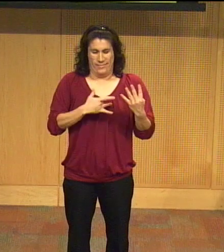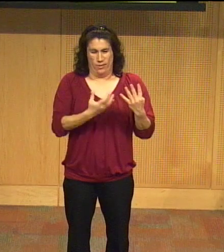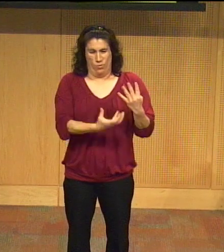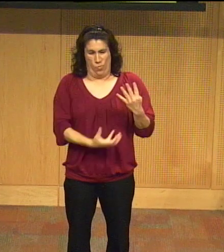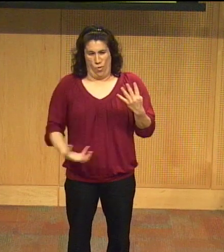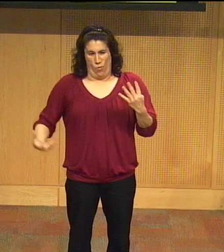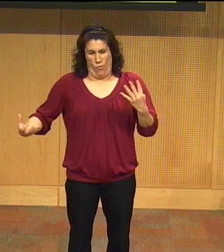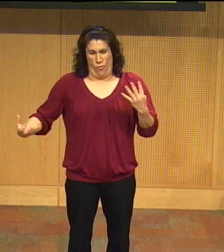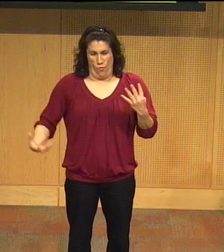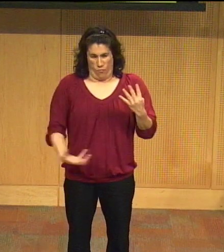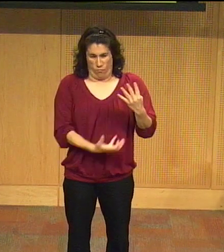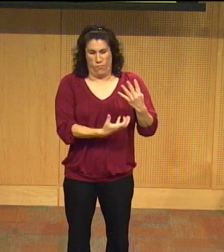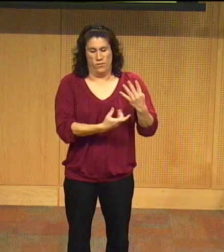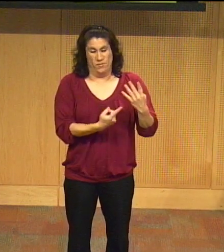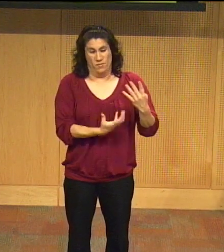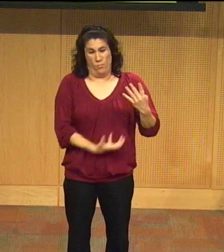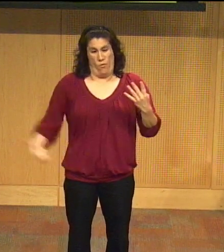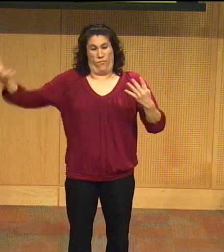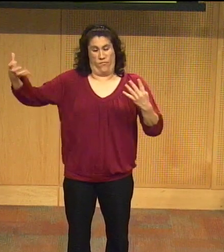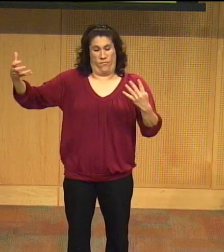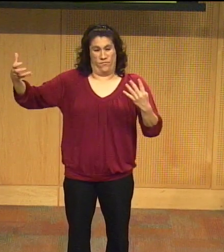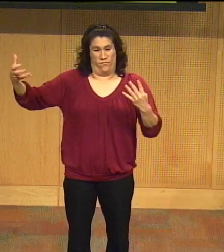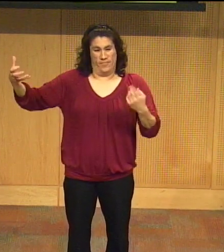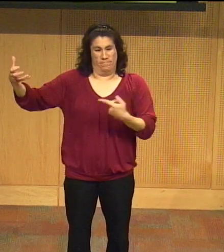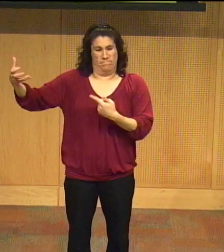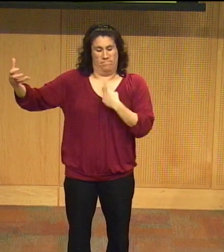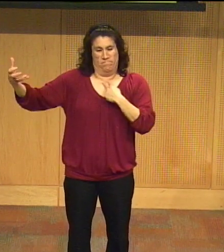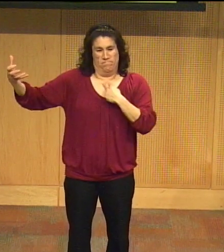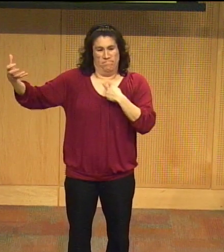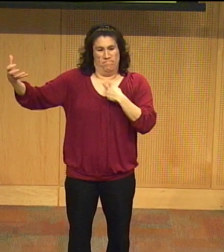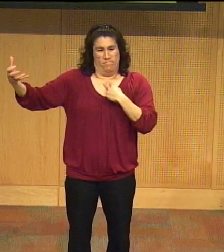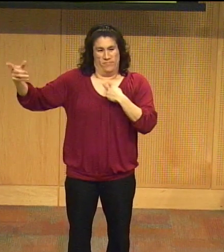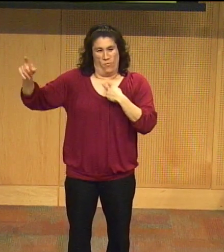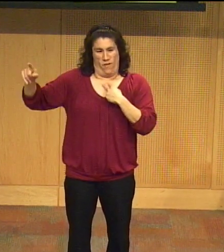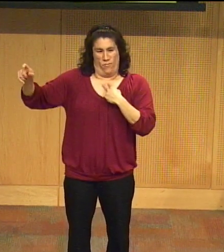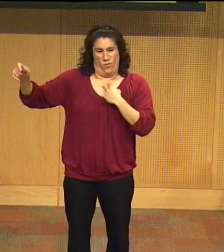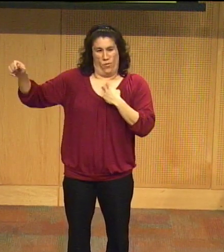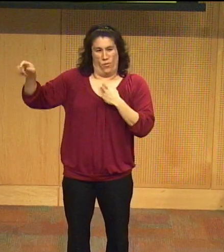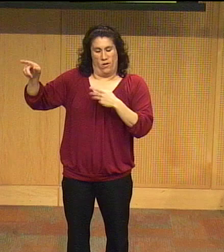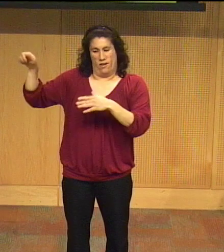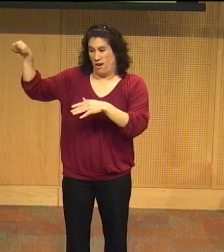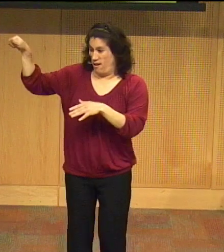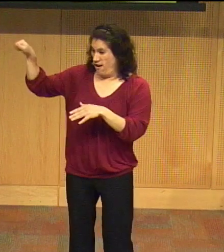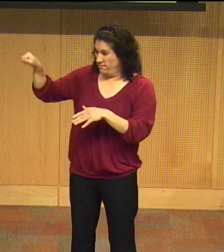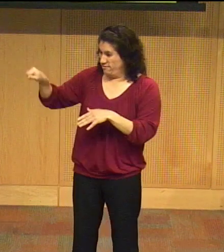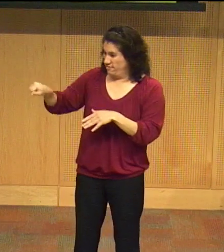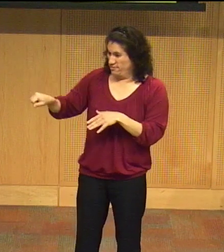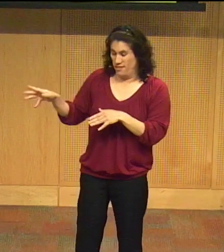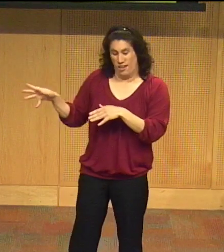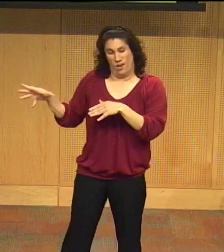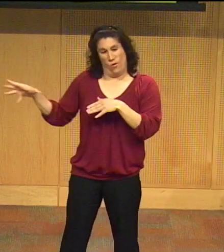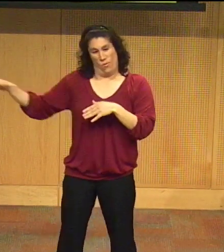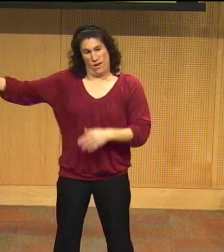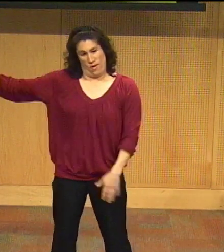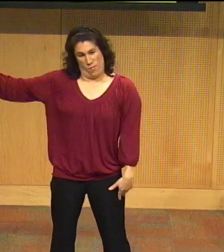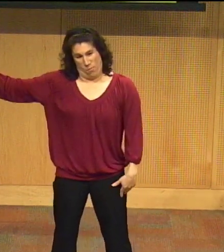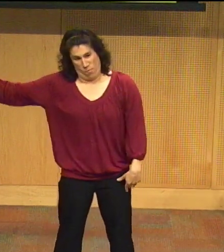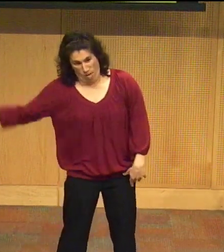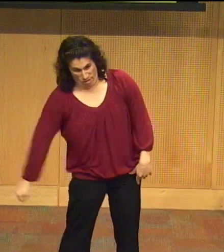stomachs. And they have an occasion for one of their stomachs to sort of swing from side to side, and occasionally it gets a little bit hung up in there. And the procedure to